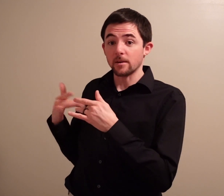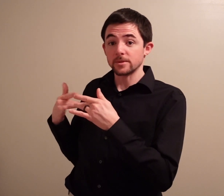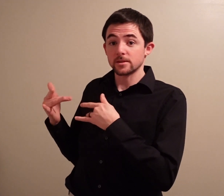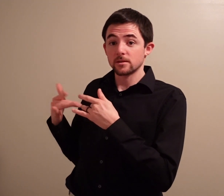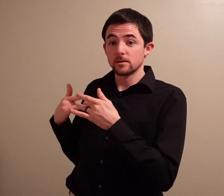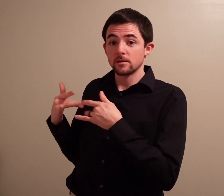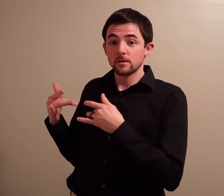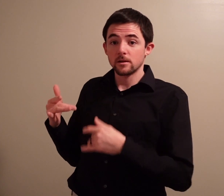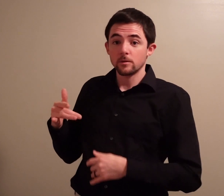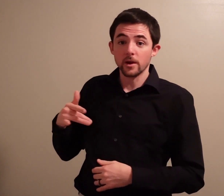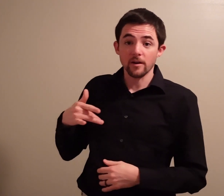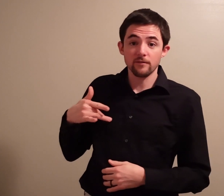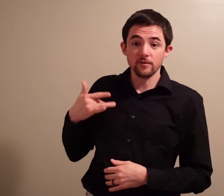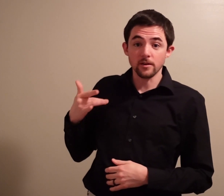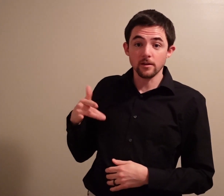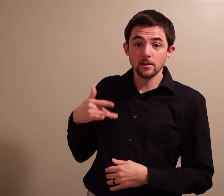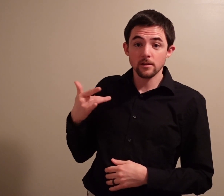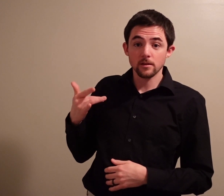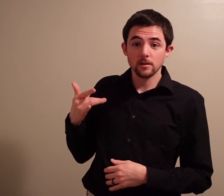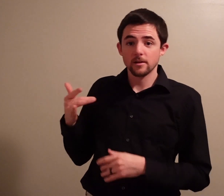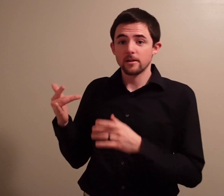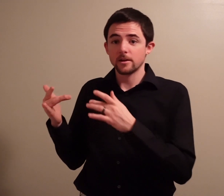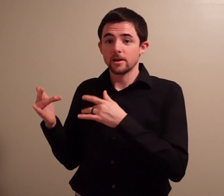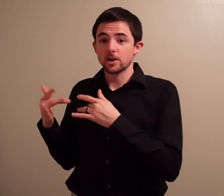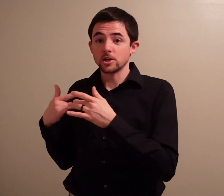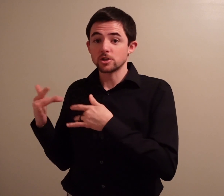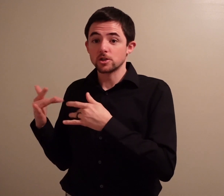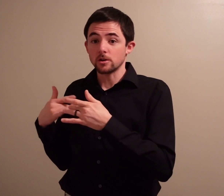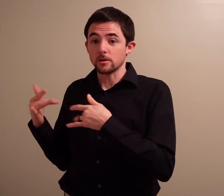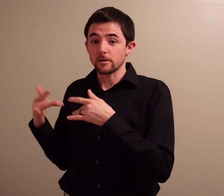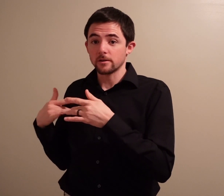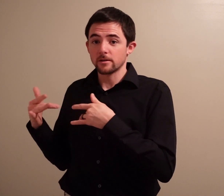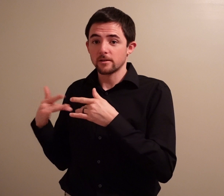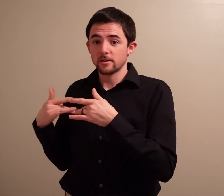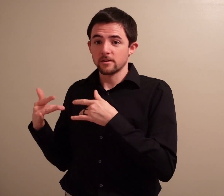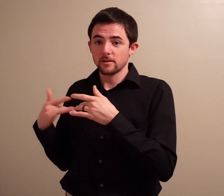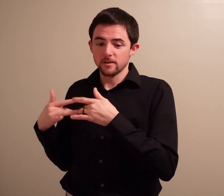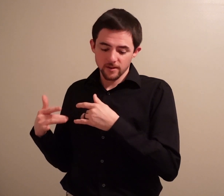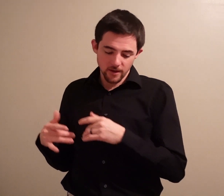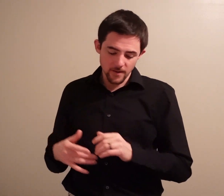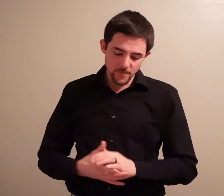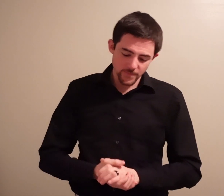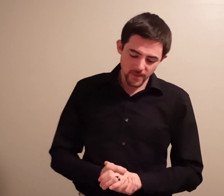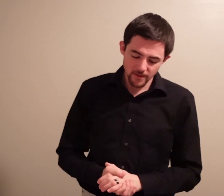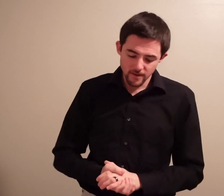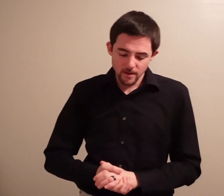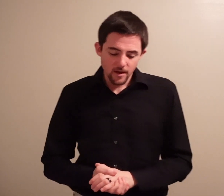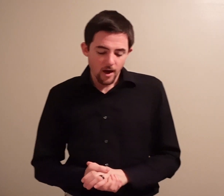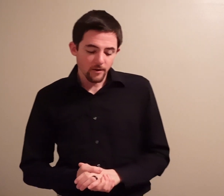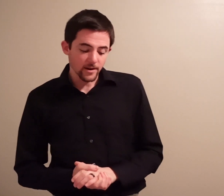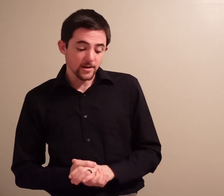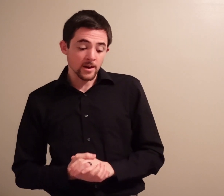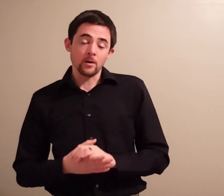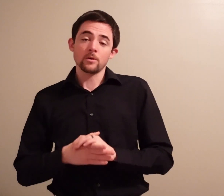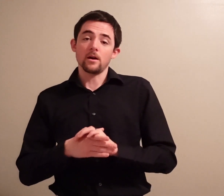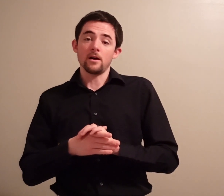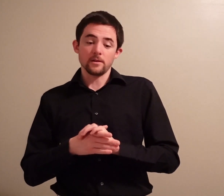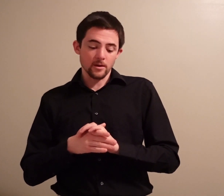taps. We have fill, concern. Okay? All right, now we're on, those